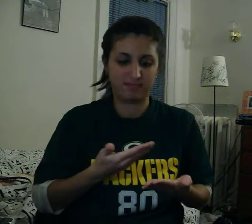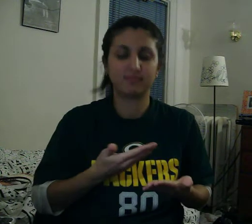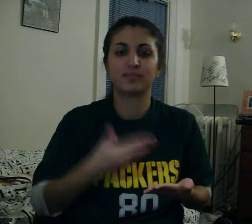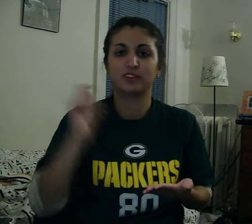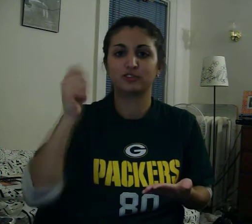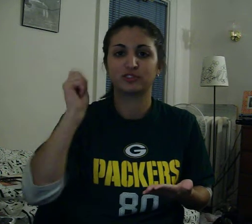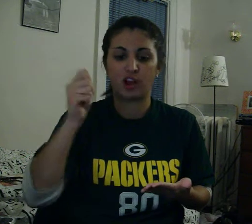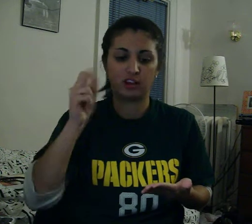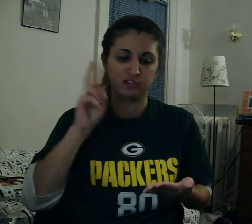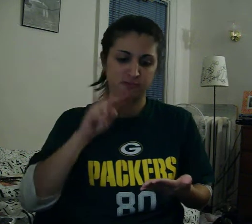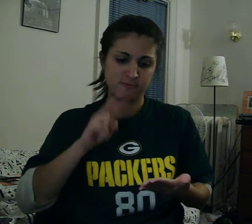set.